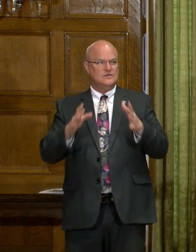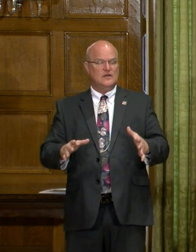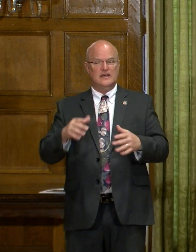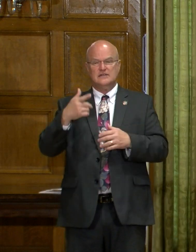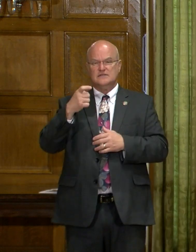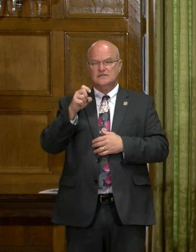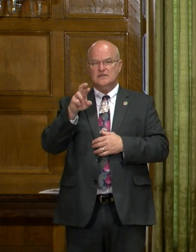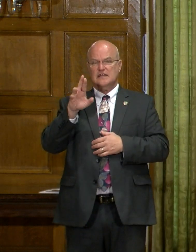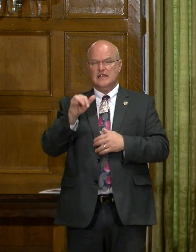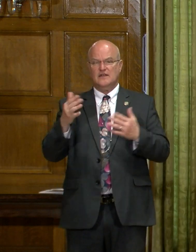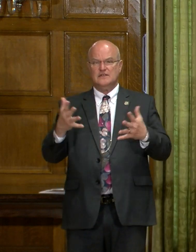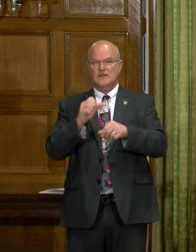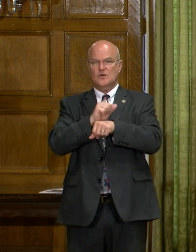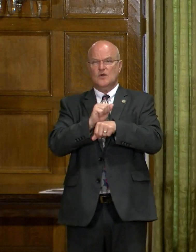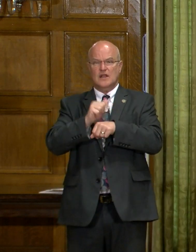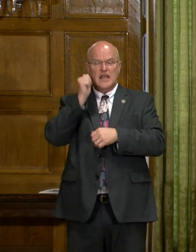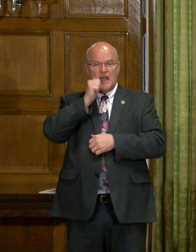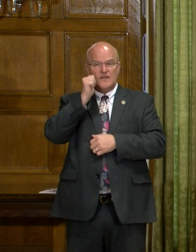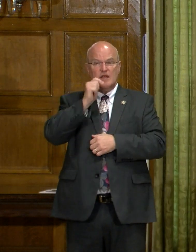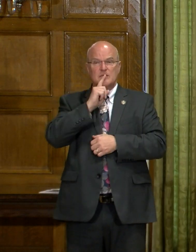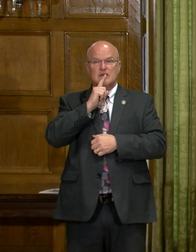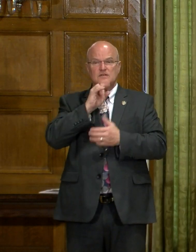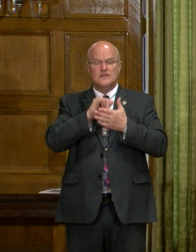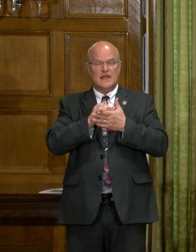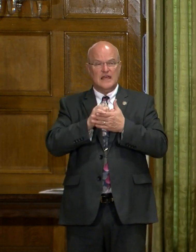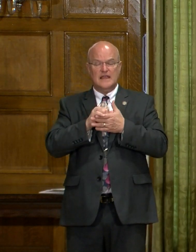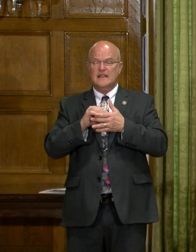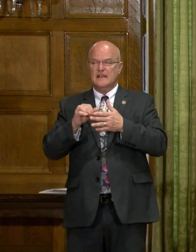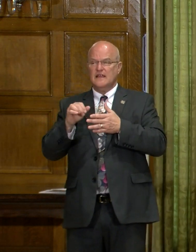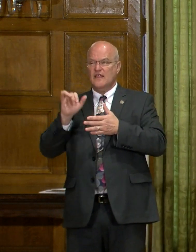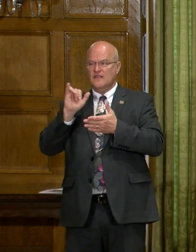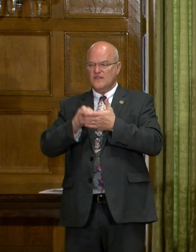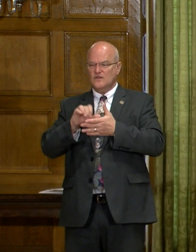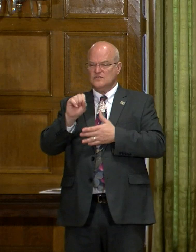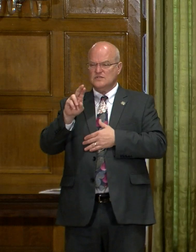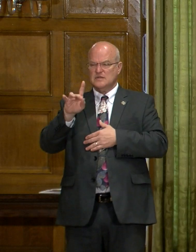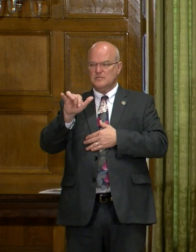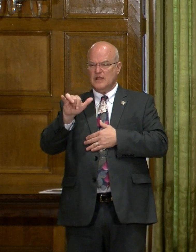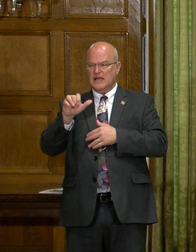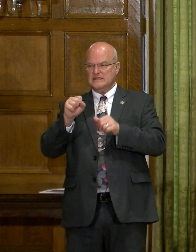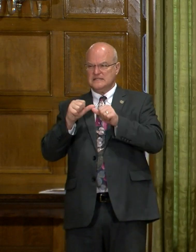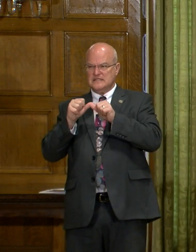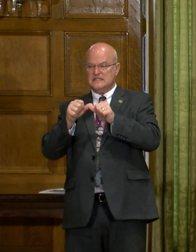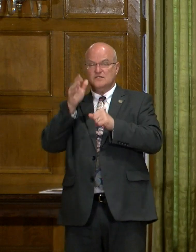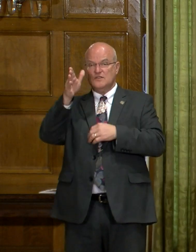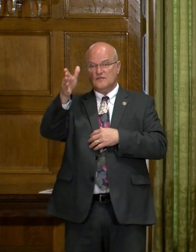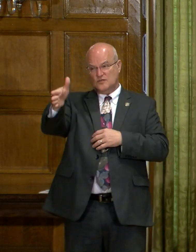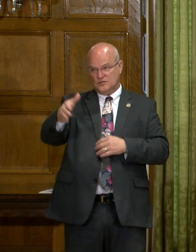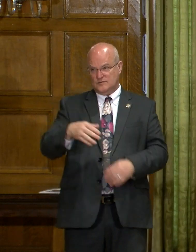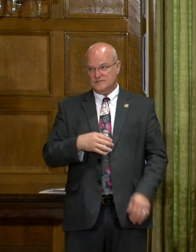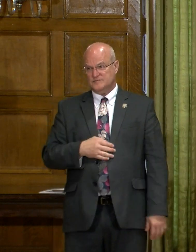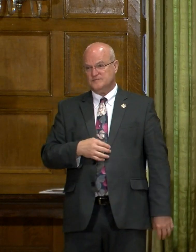Gary is here, working every day on making sure that supply chain continues into the future.